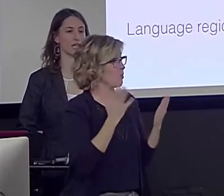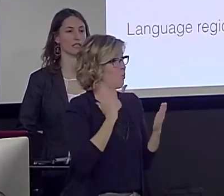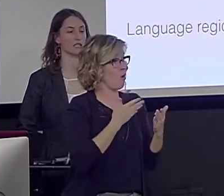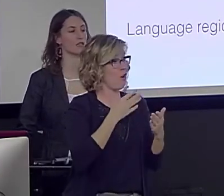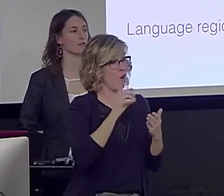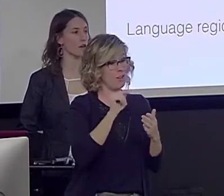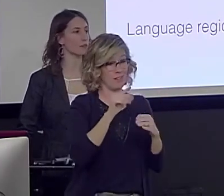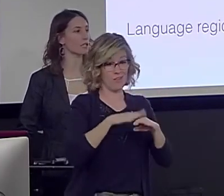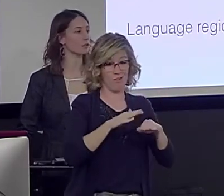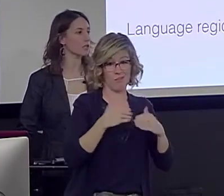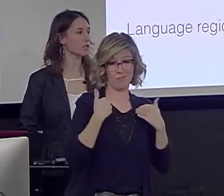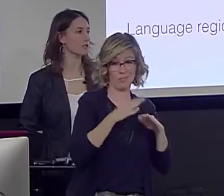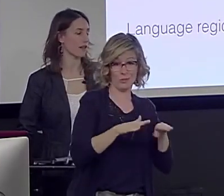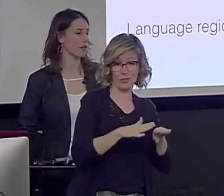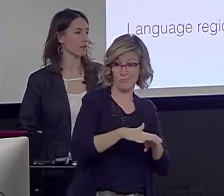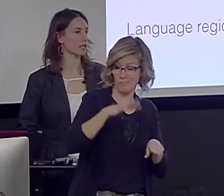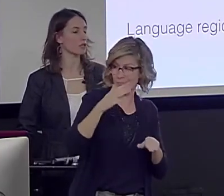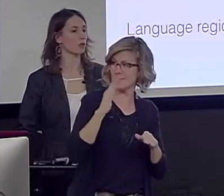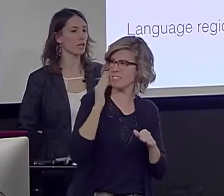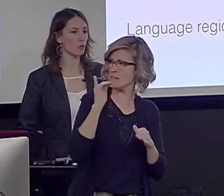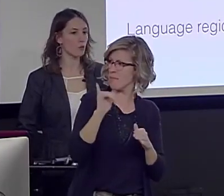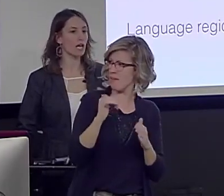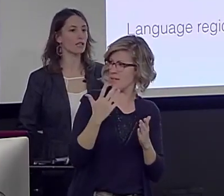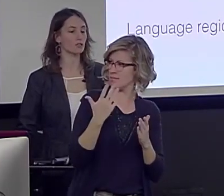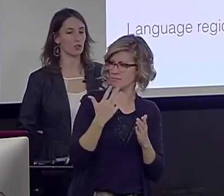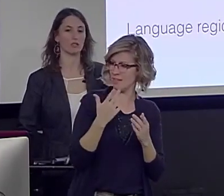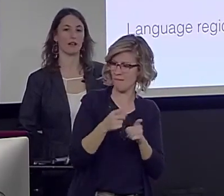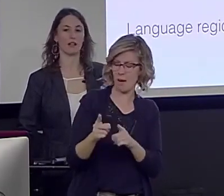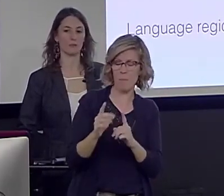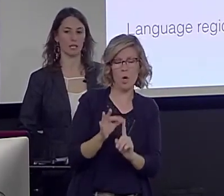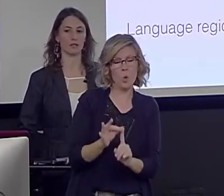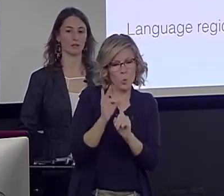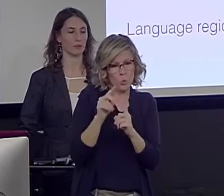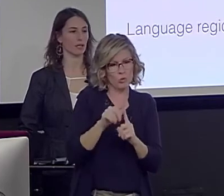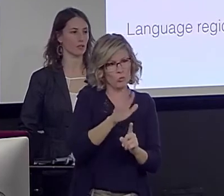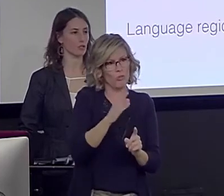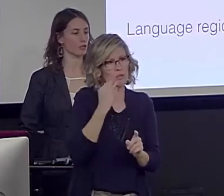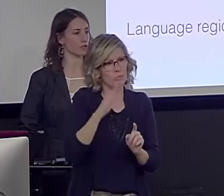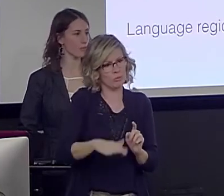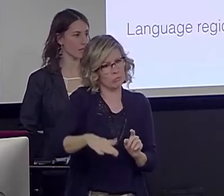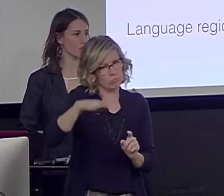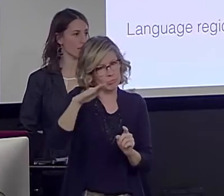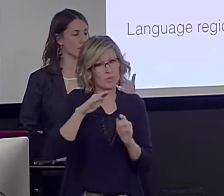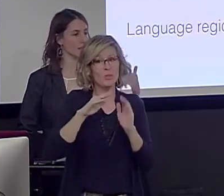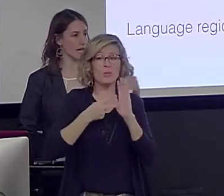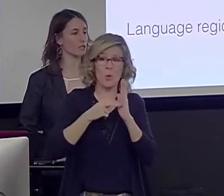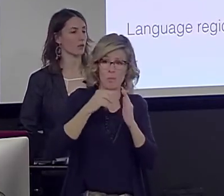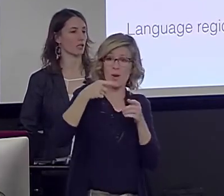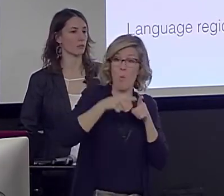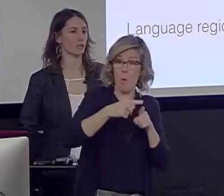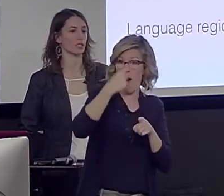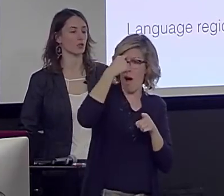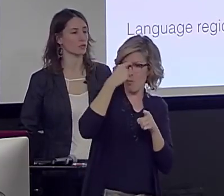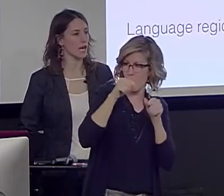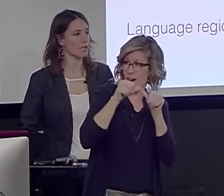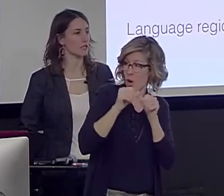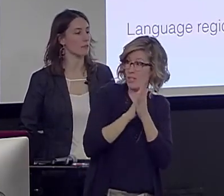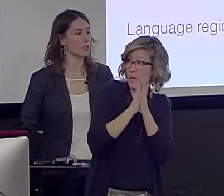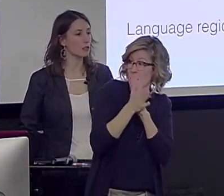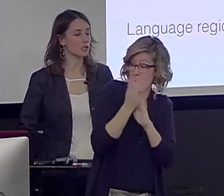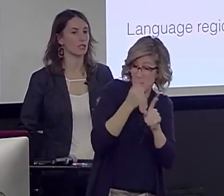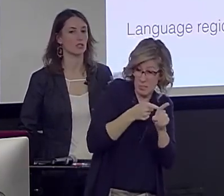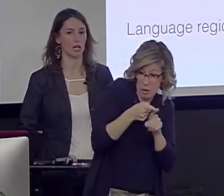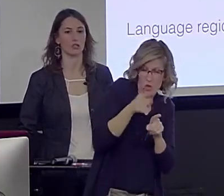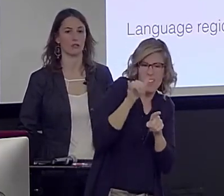suggests is that this is a phenomenon unique to development. So while during development the brain regions are specializing, that's when experience really has